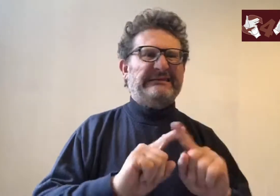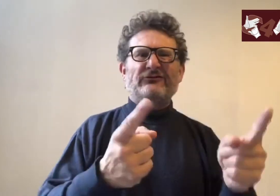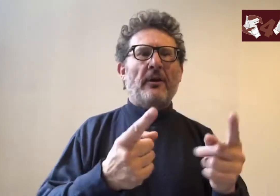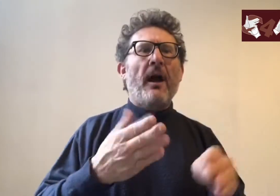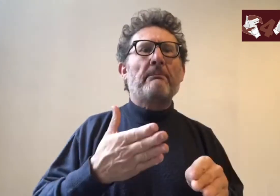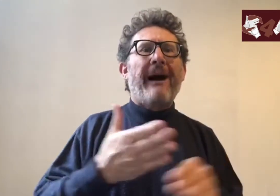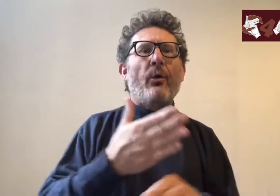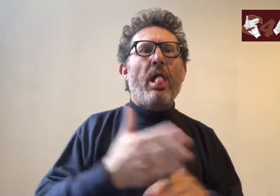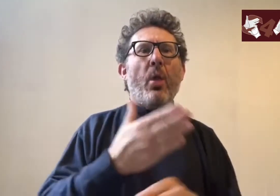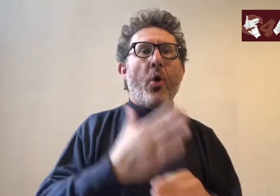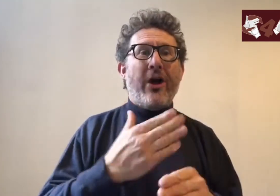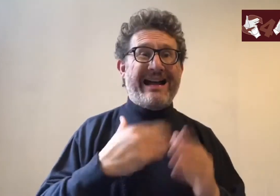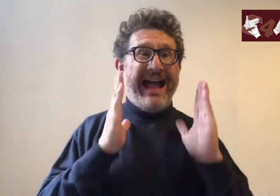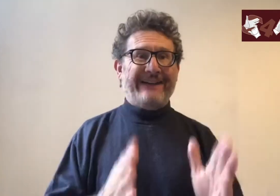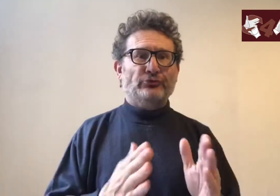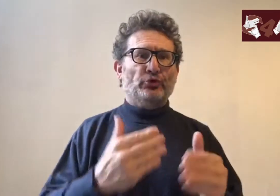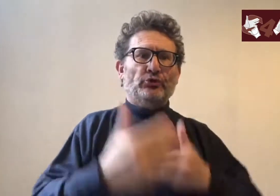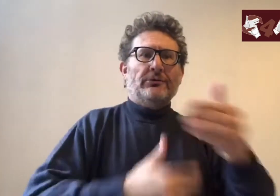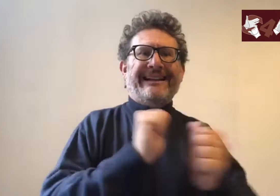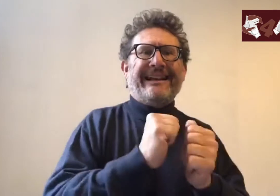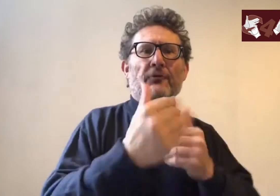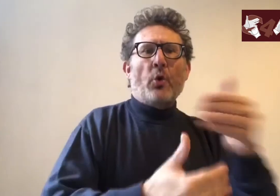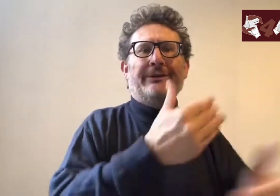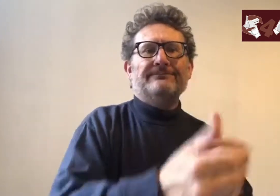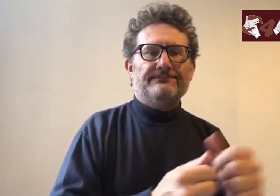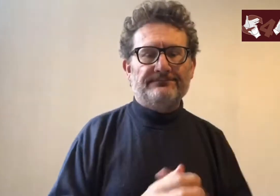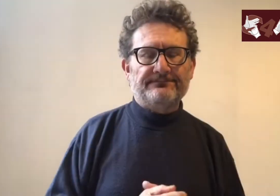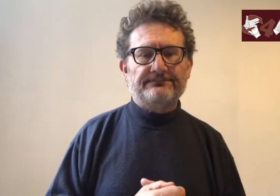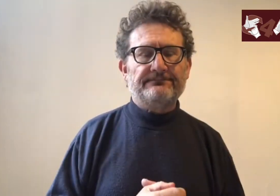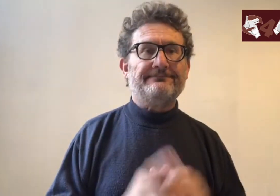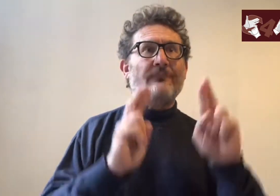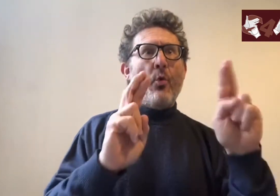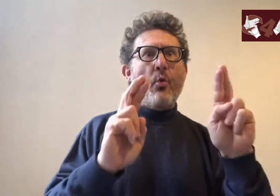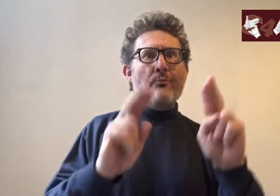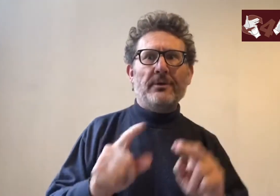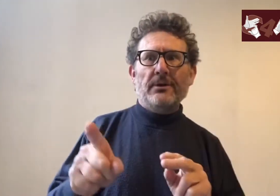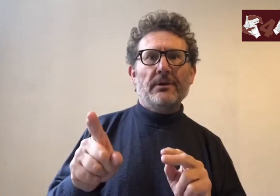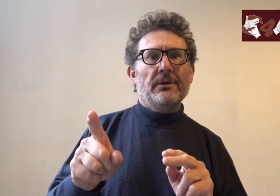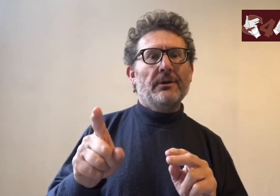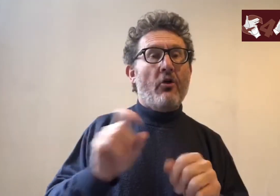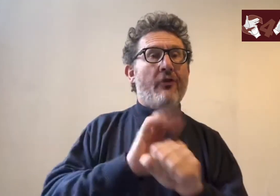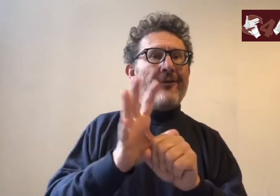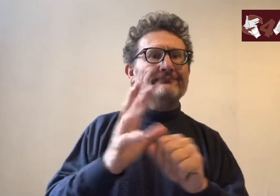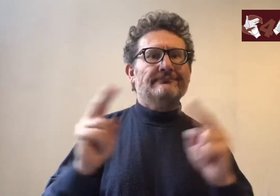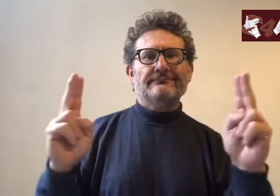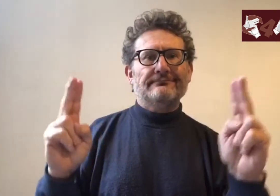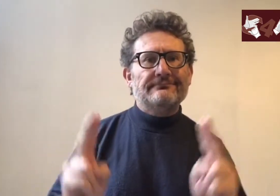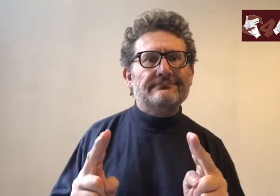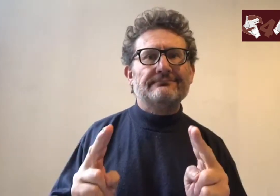up working in the care sector, doing manual work, just taking that on because I had to, really. When